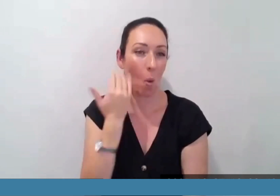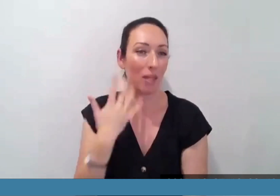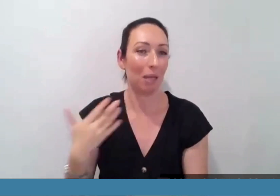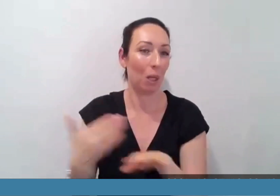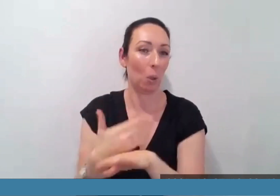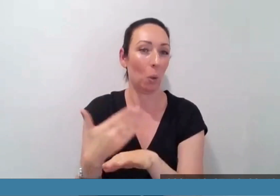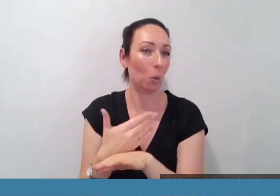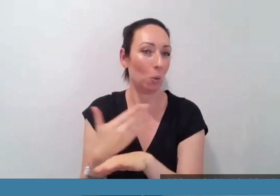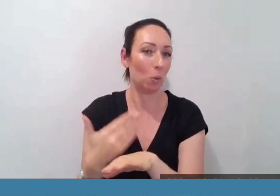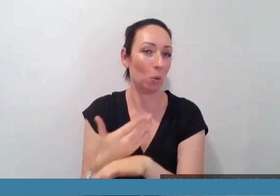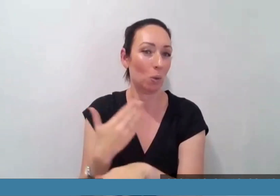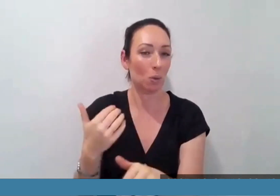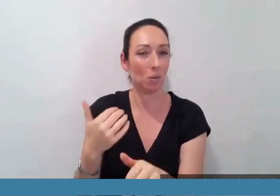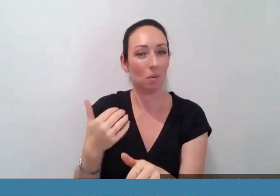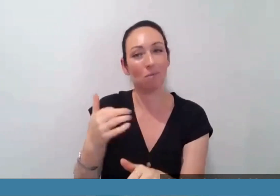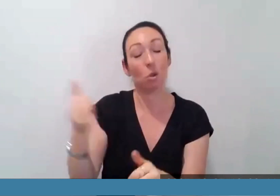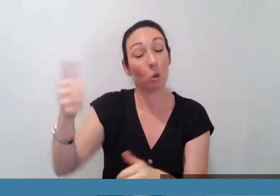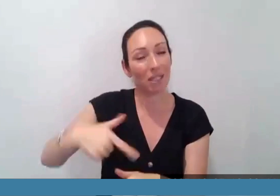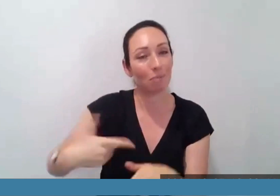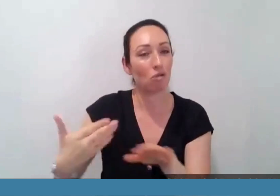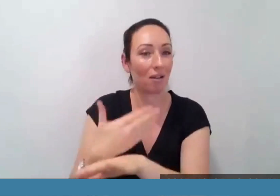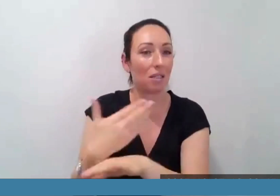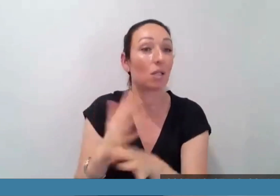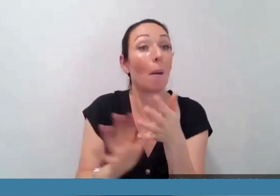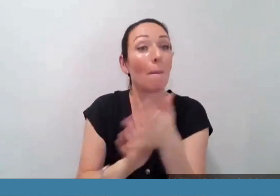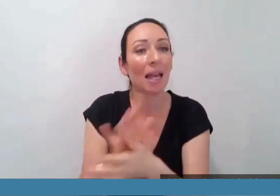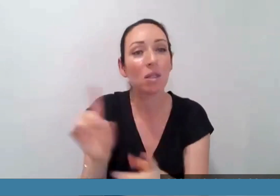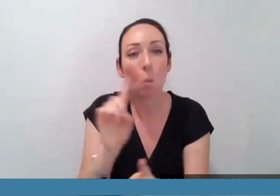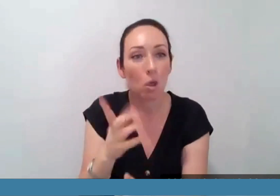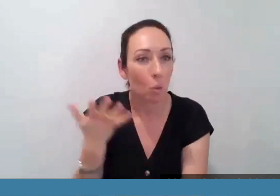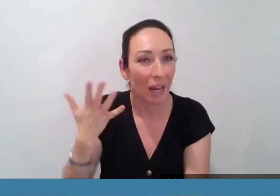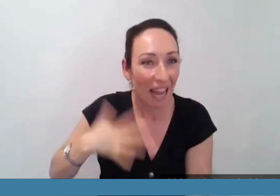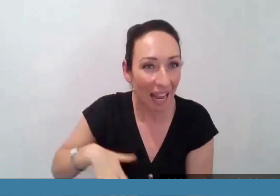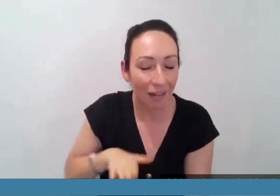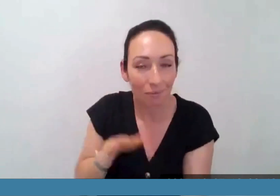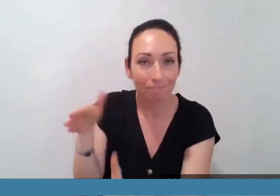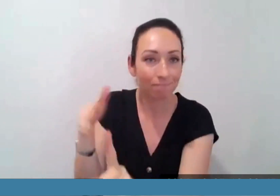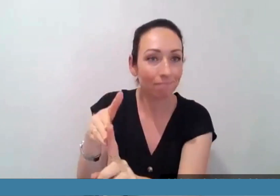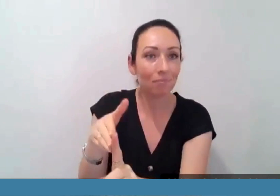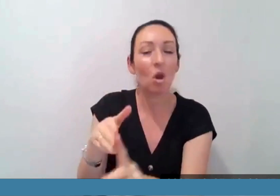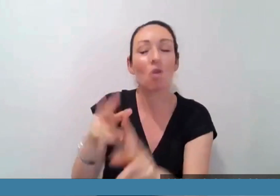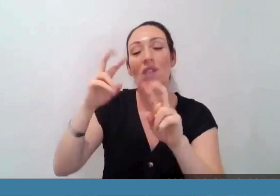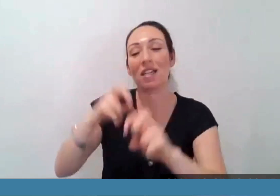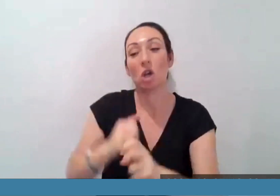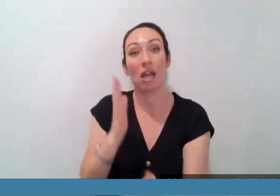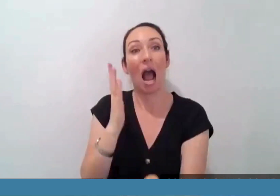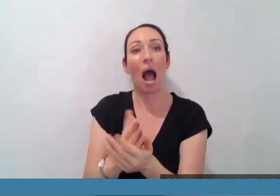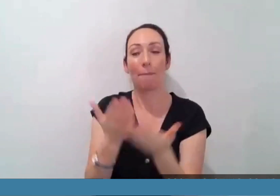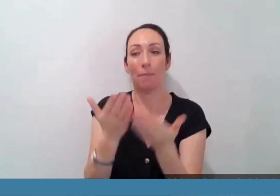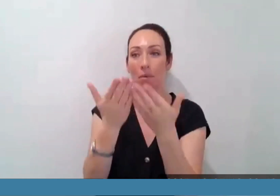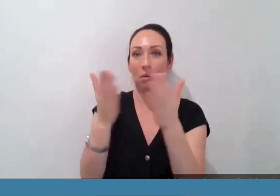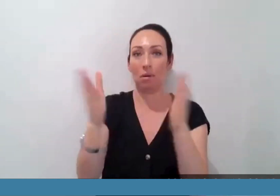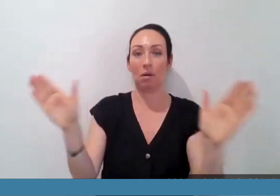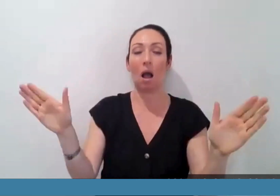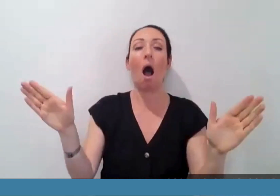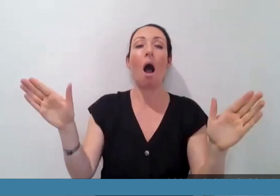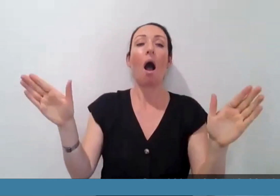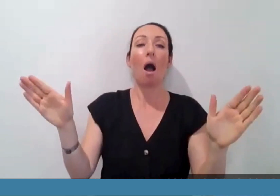So what is particularly needed is research that looks at the bigger picture, meaning research that looks at how